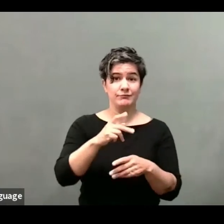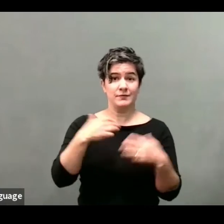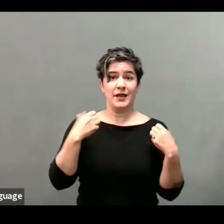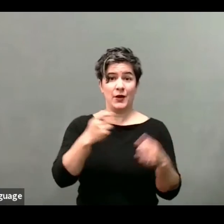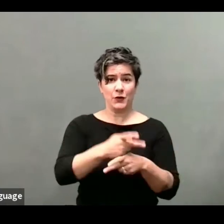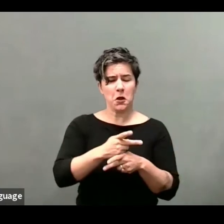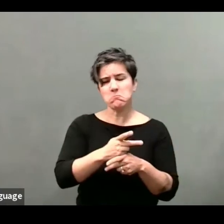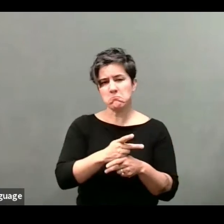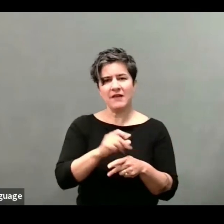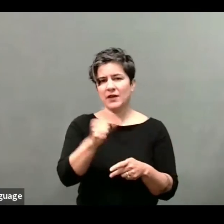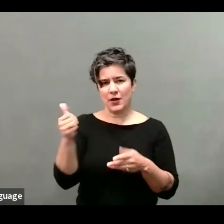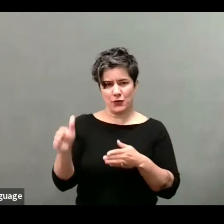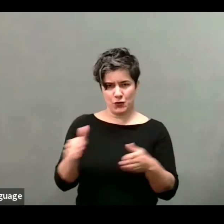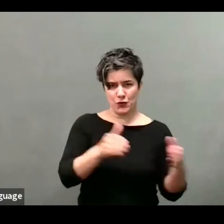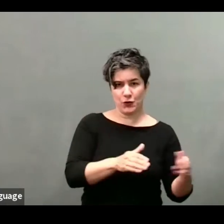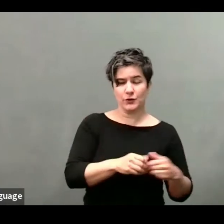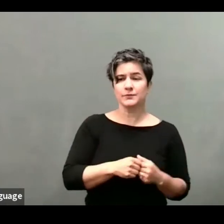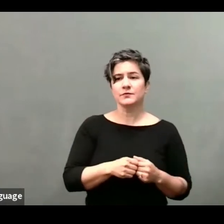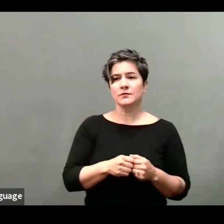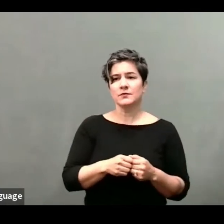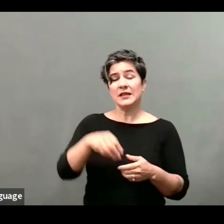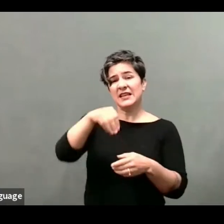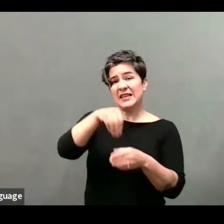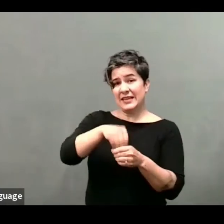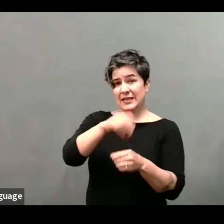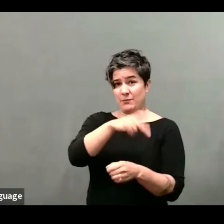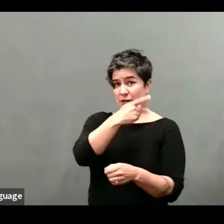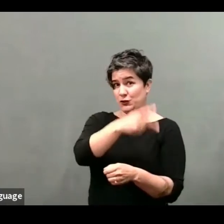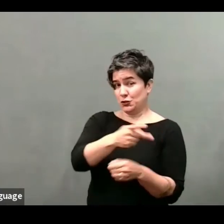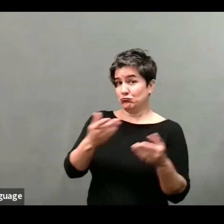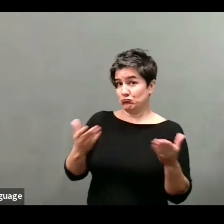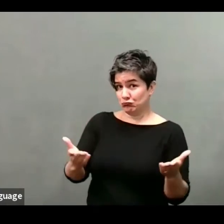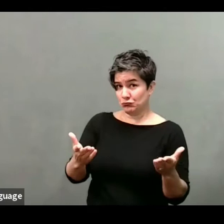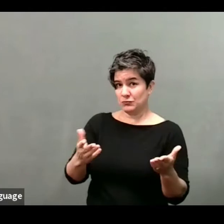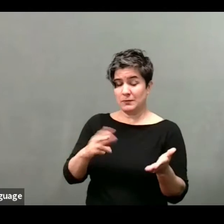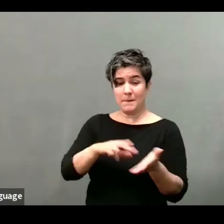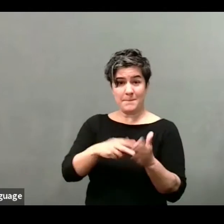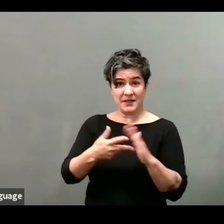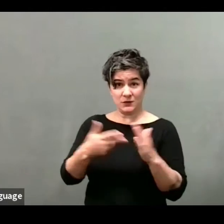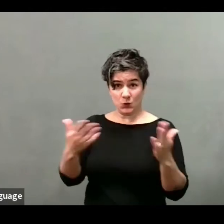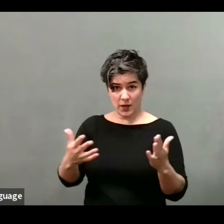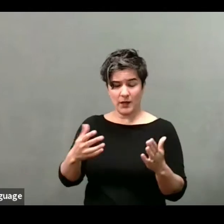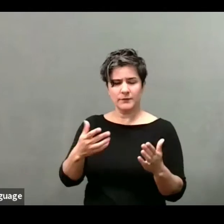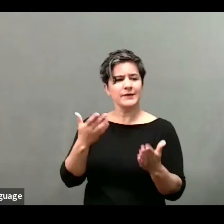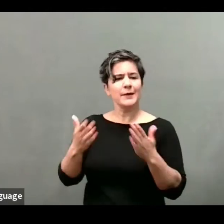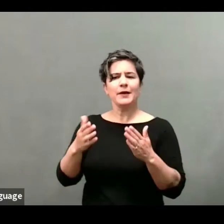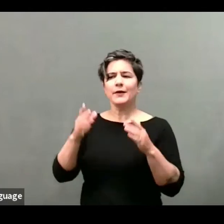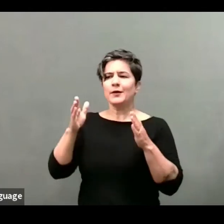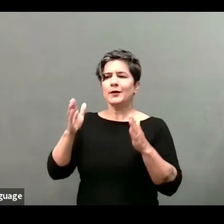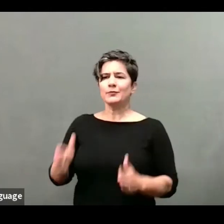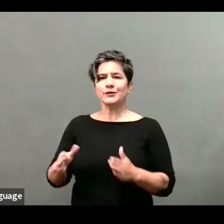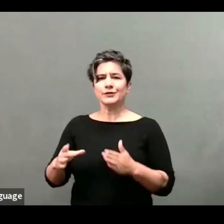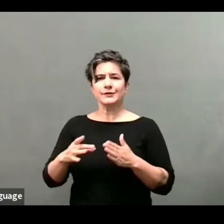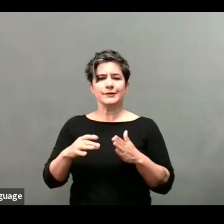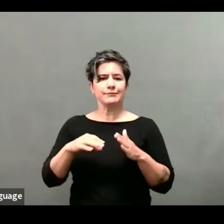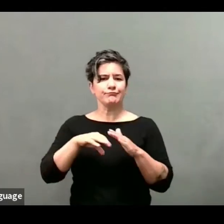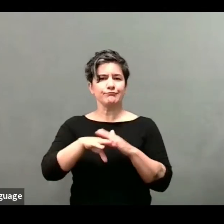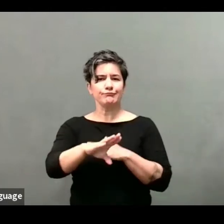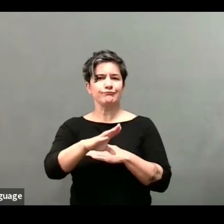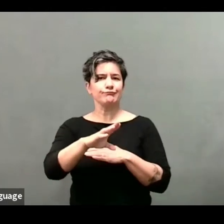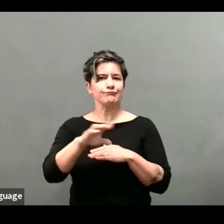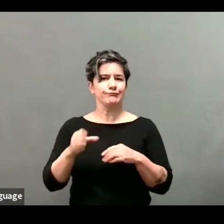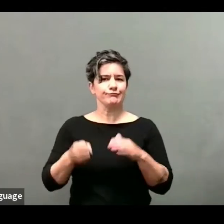healthcare. Inpatient refers to patients who are in the hospital for something that is leading to a